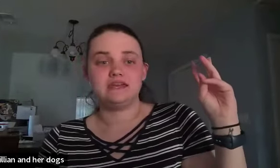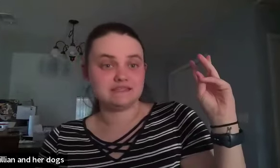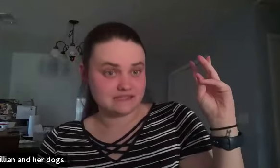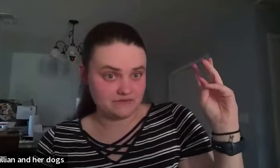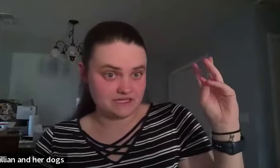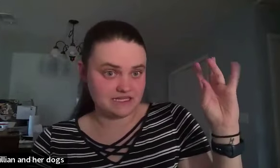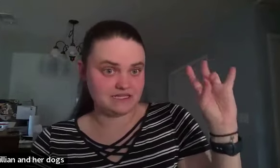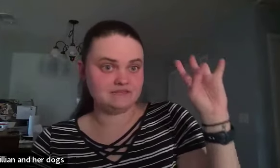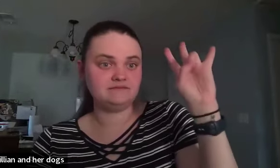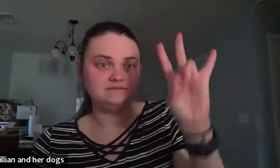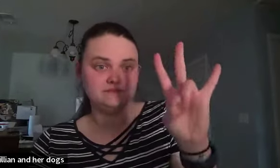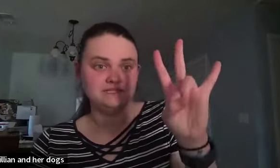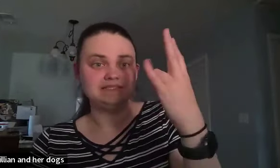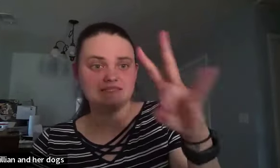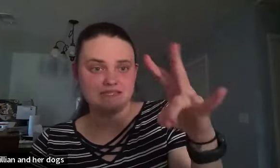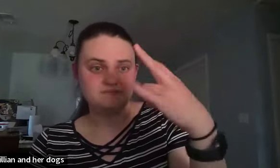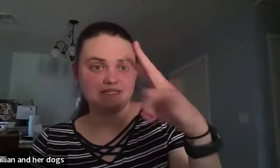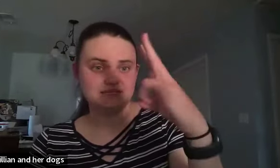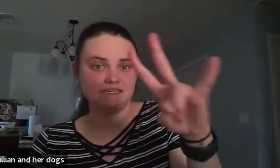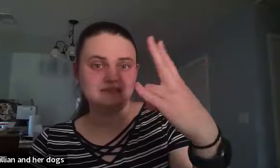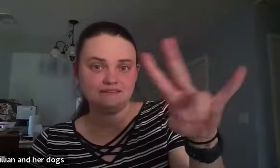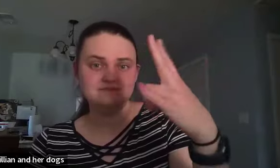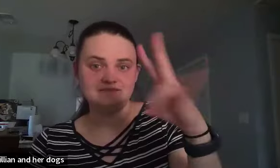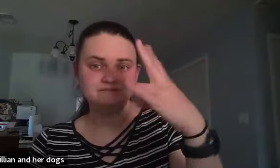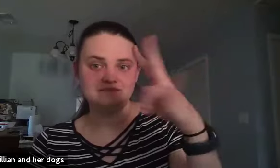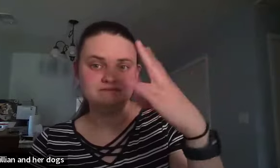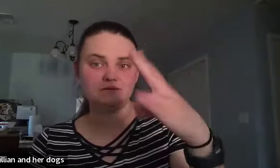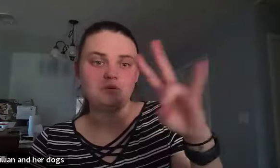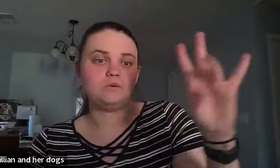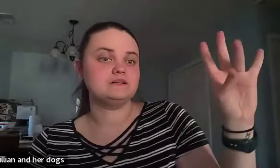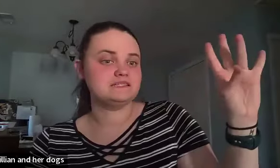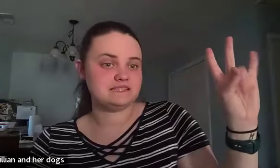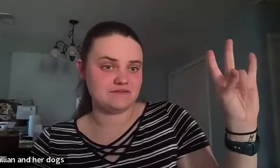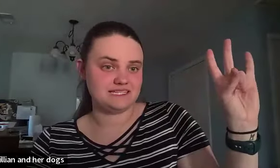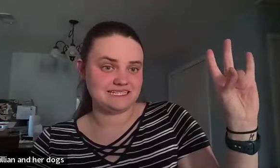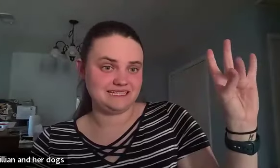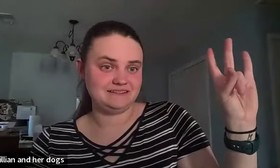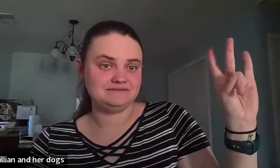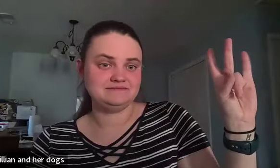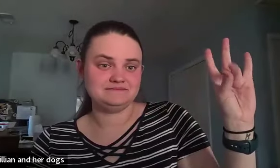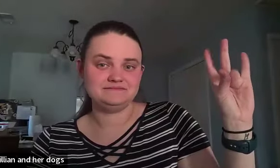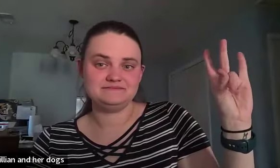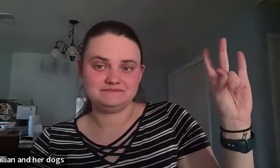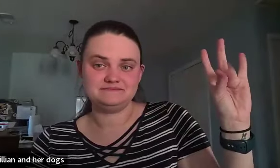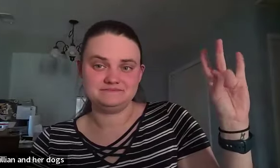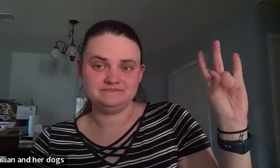Then 17. 17 or 17.